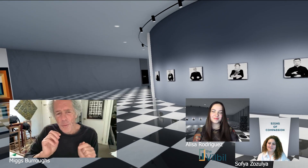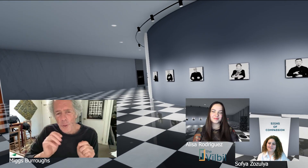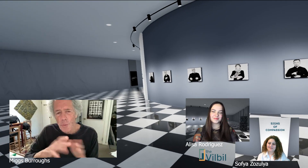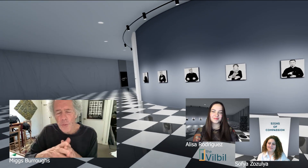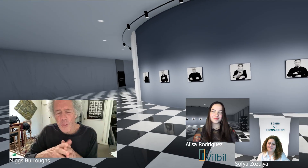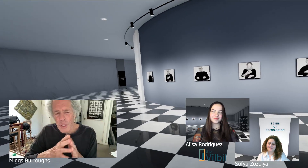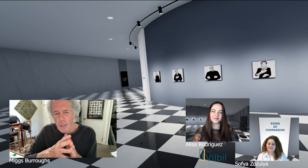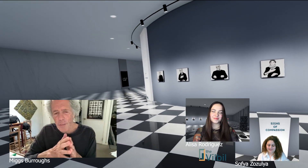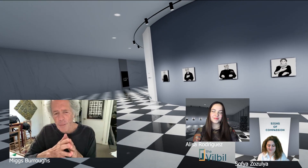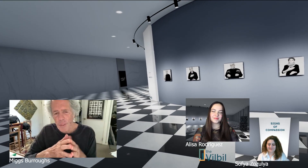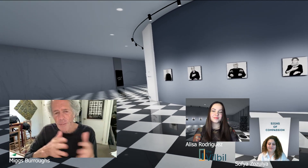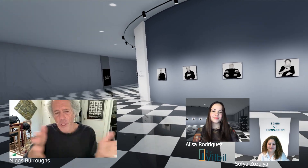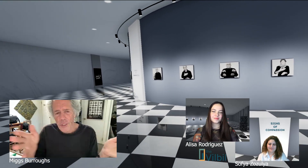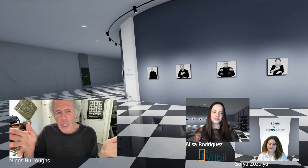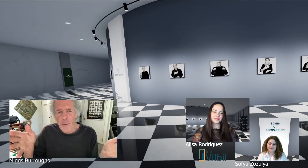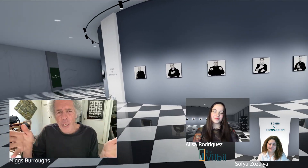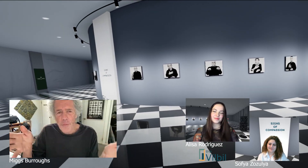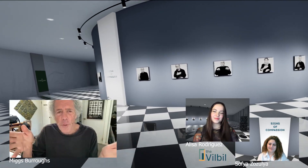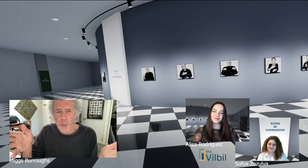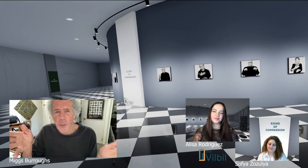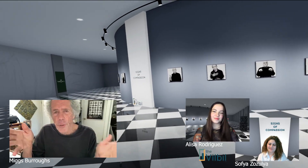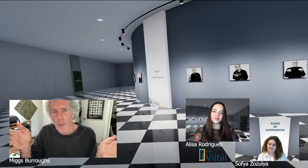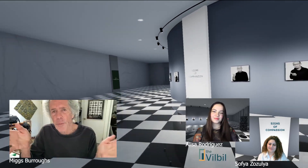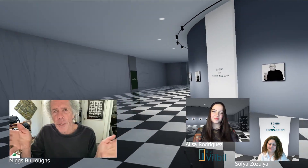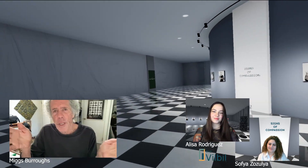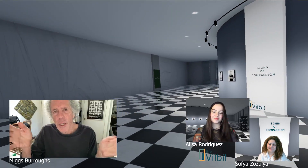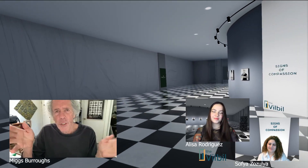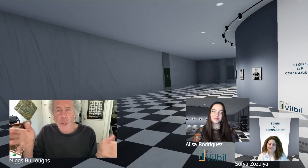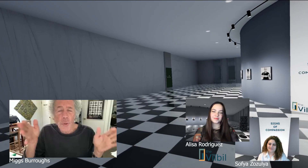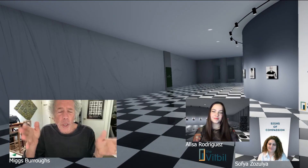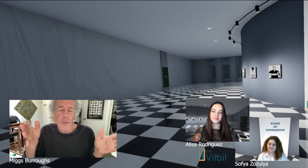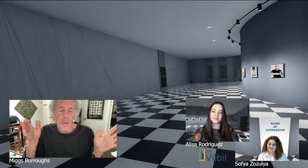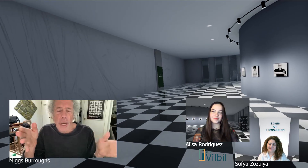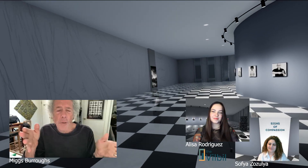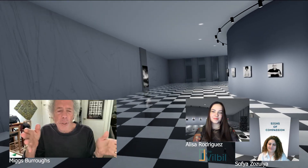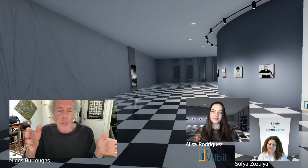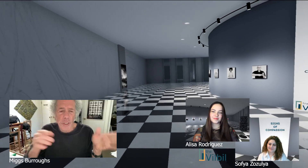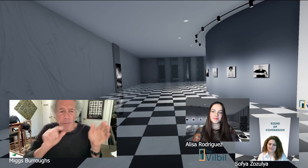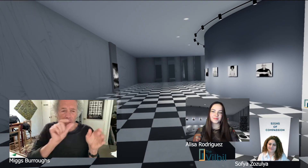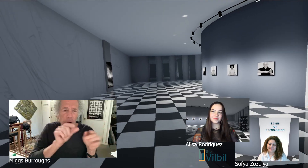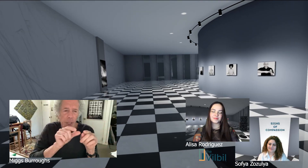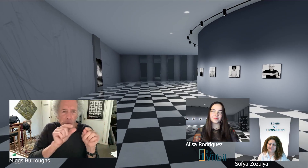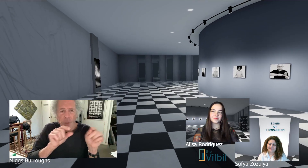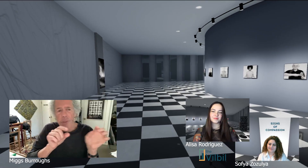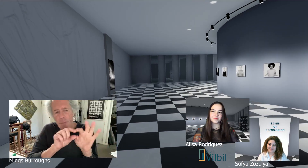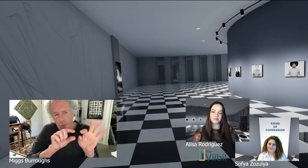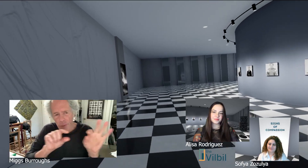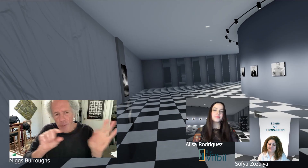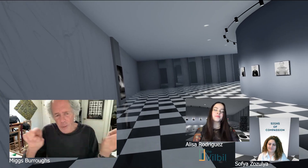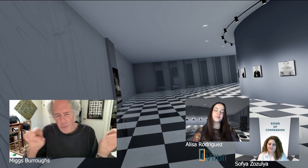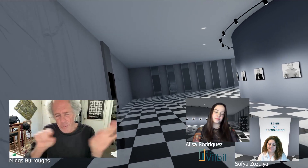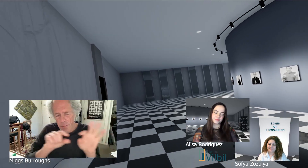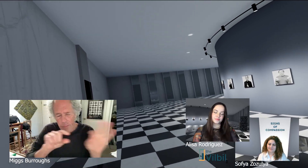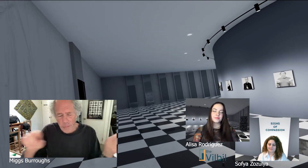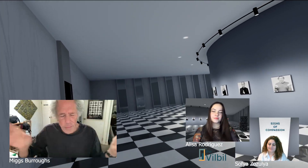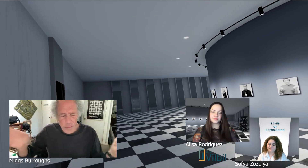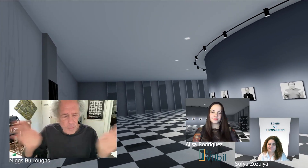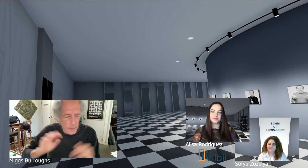most movies have, if it's an hour and a half movie, there's probably 200,000 different frames if you're,